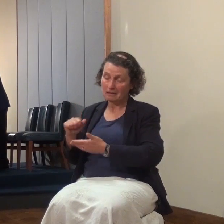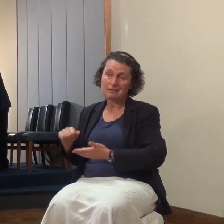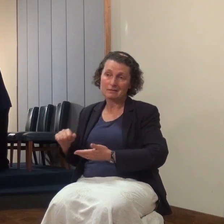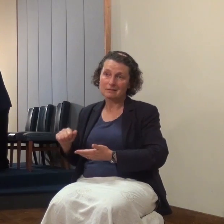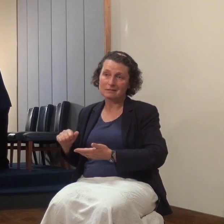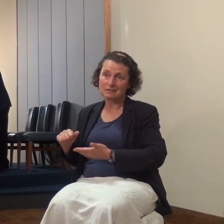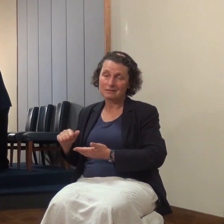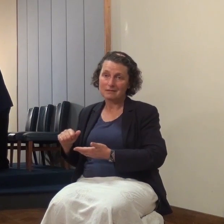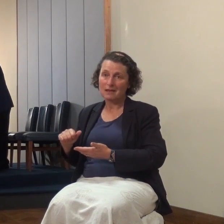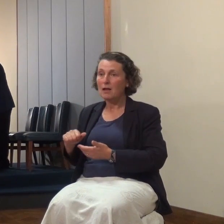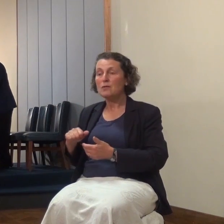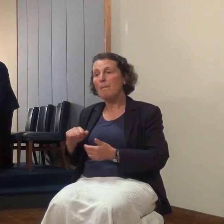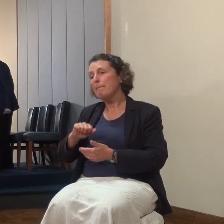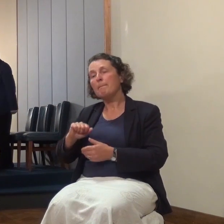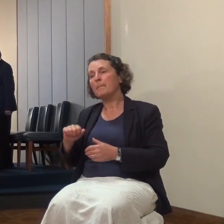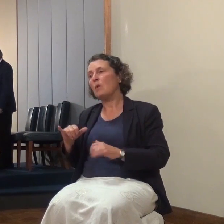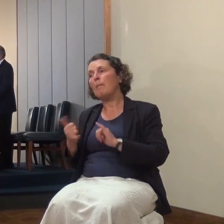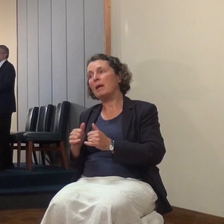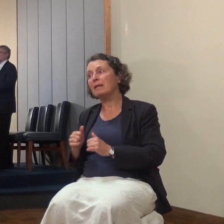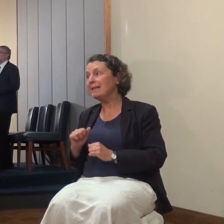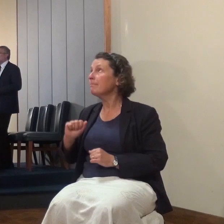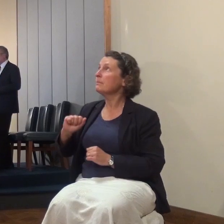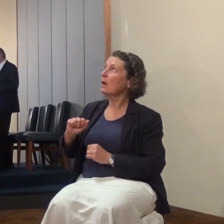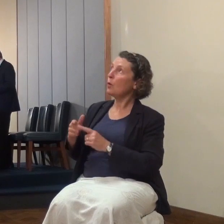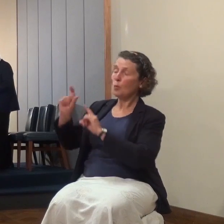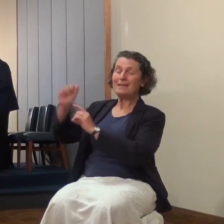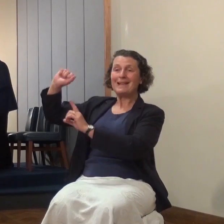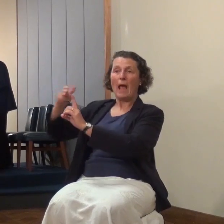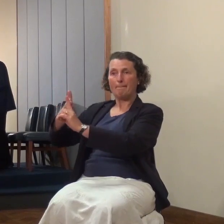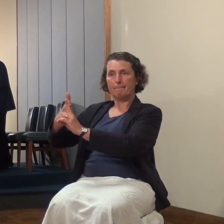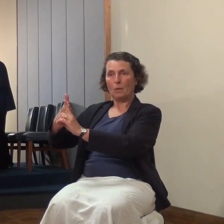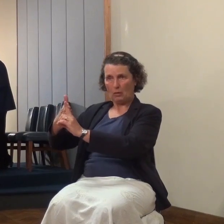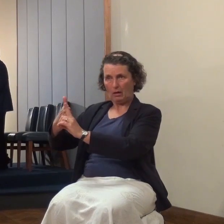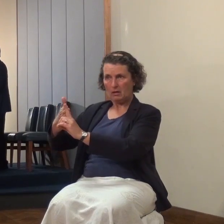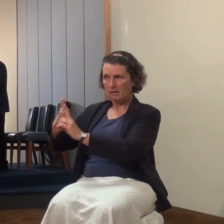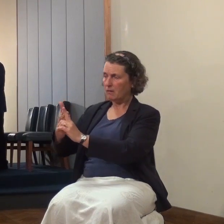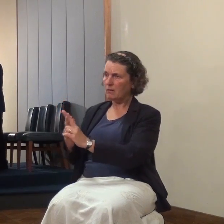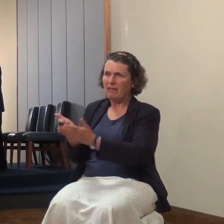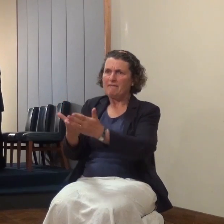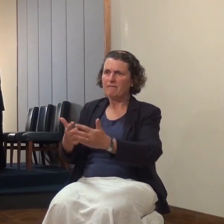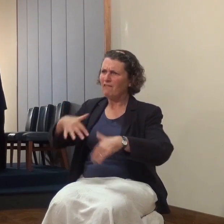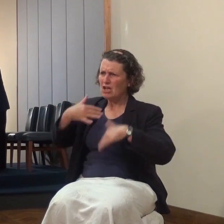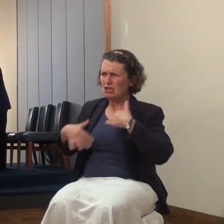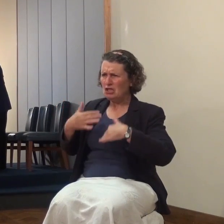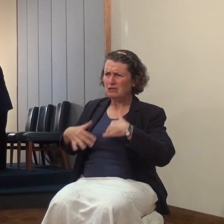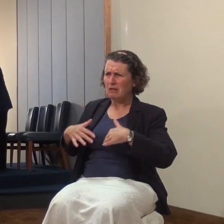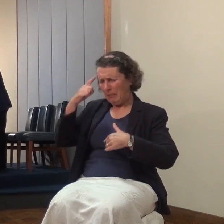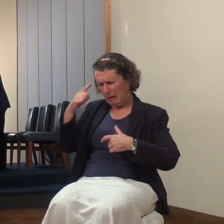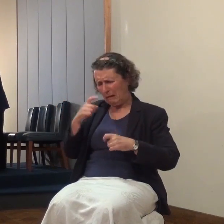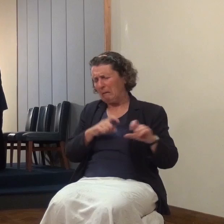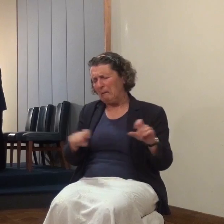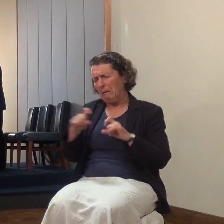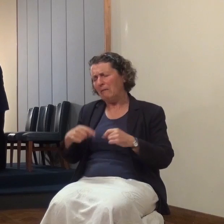you. We should not grow so familiar with our afflictions or think that we must remain detained